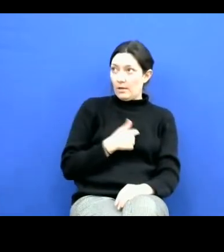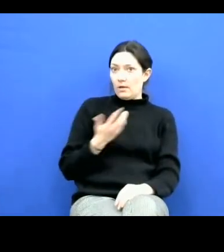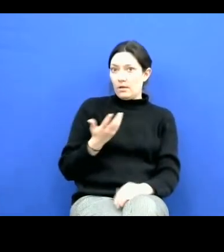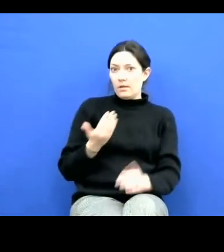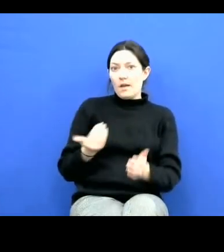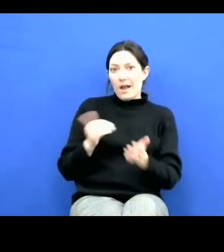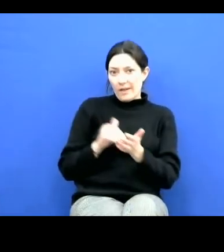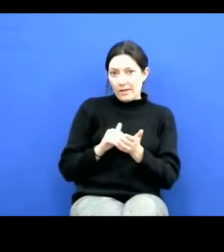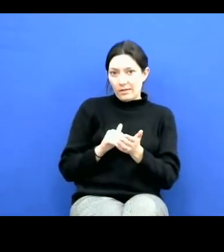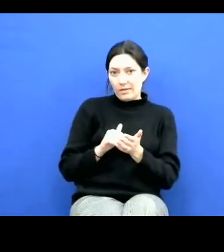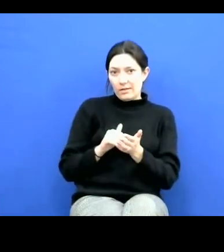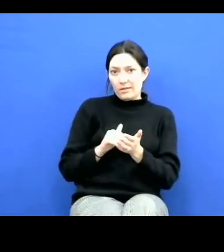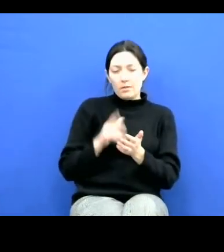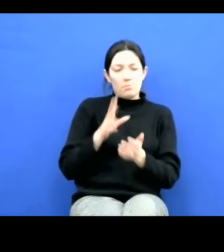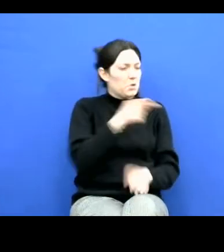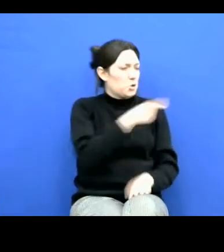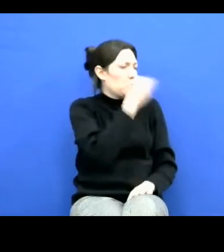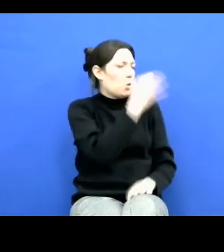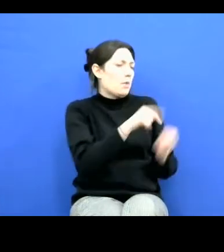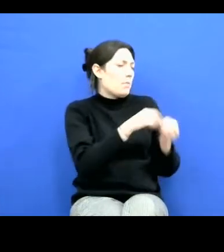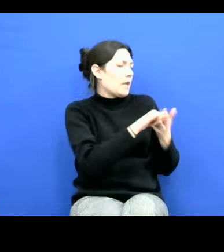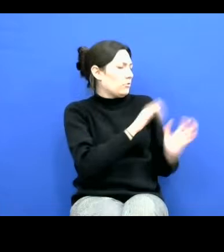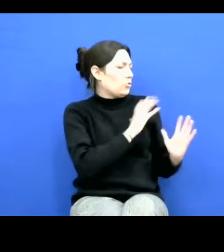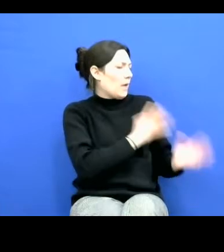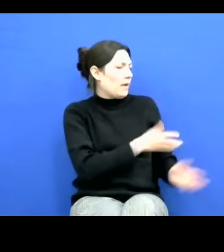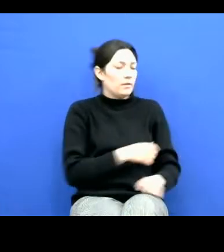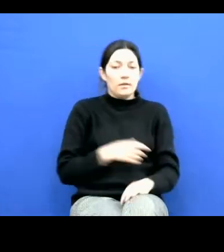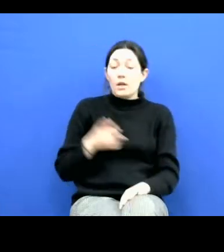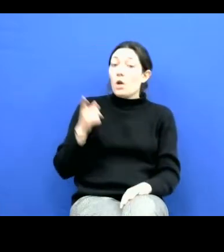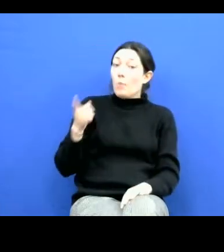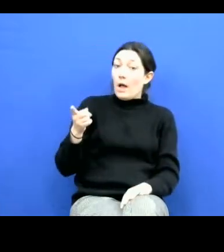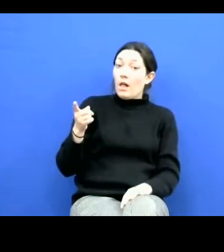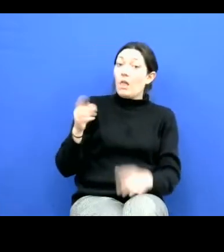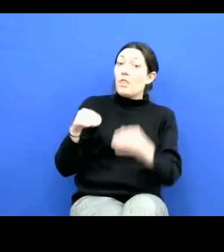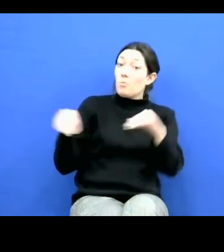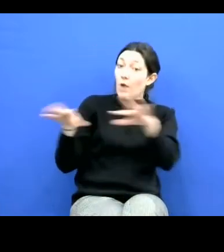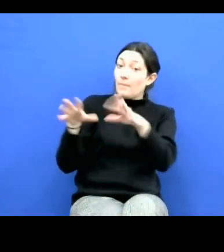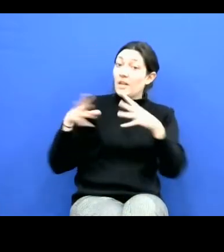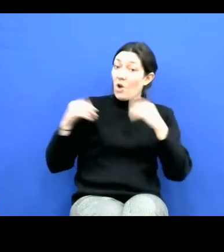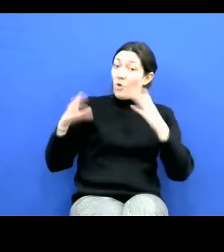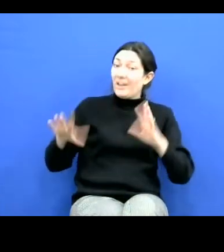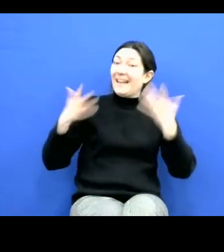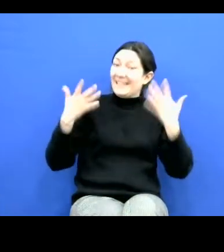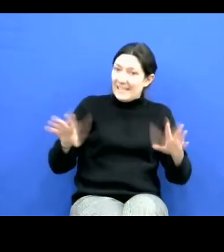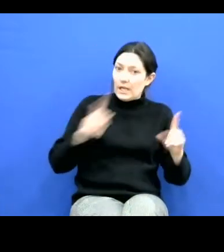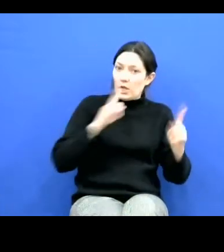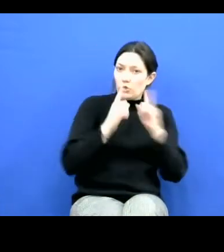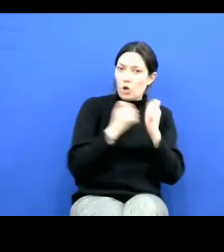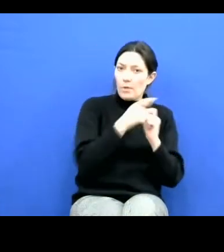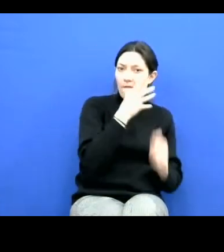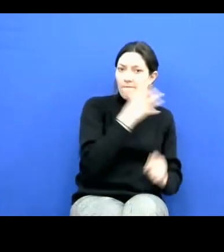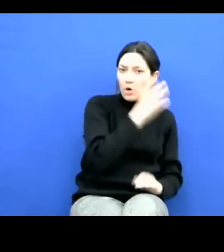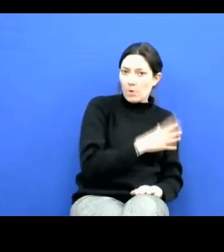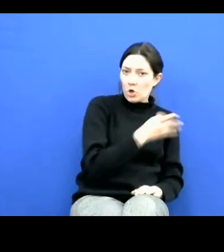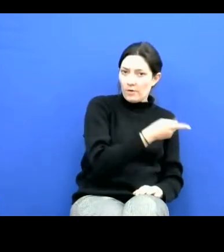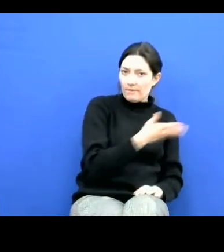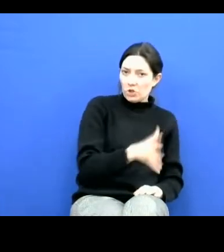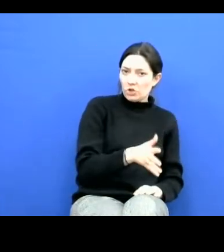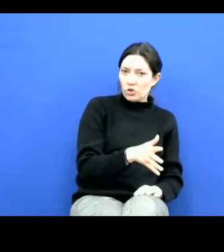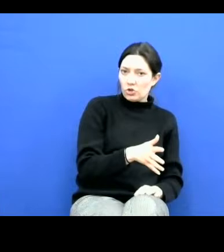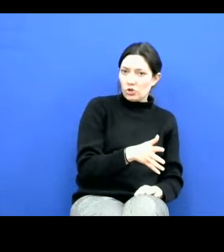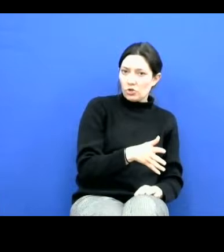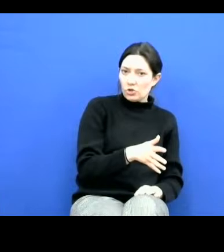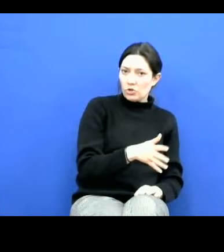I know you don't care about that. It's okay. The property owner did speak to him. And he said that there was a